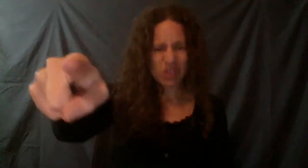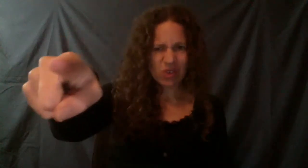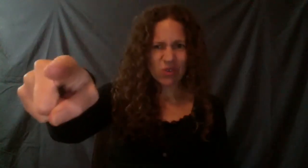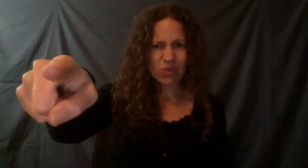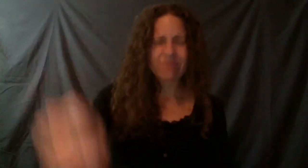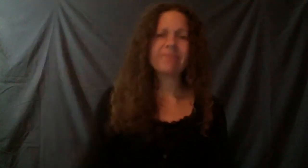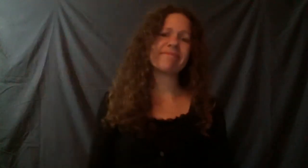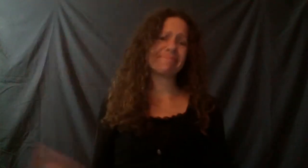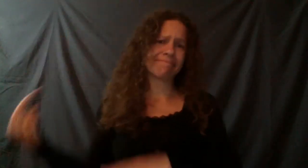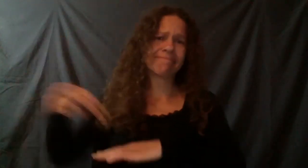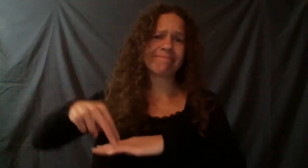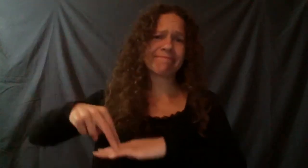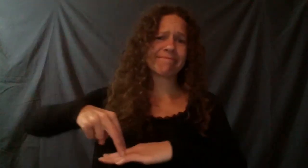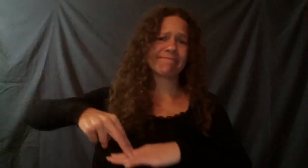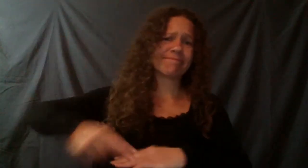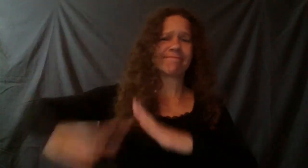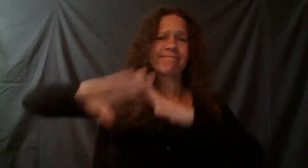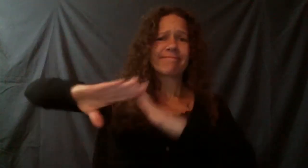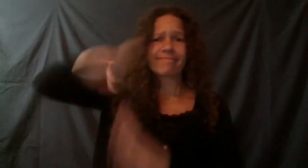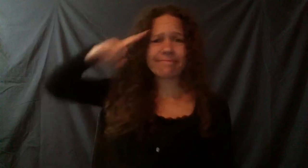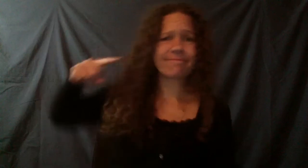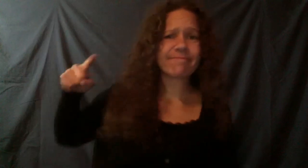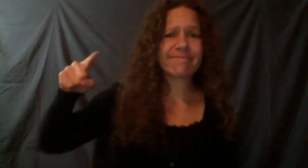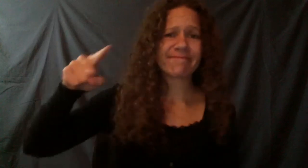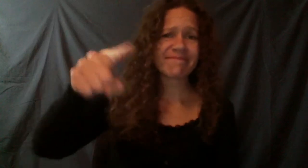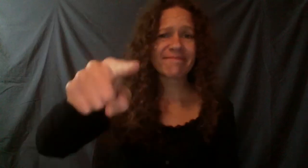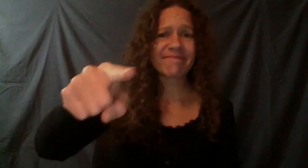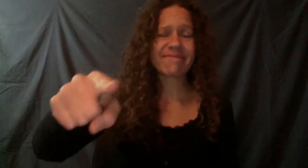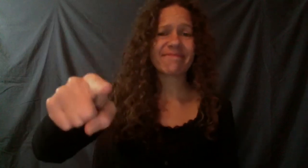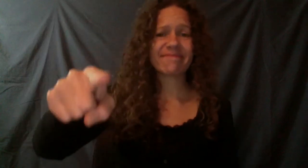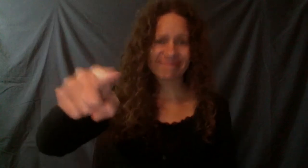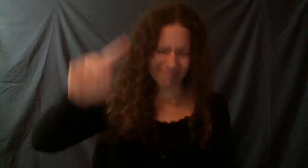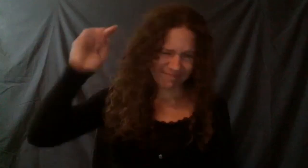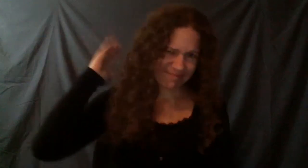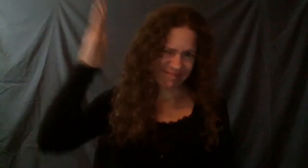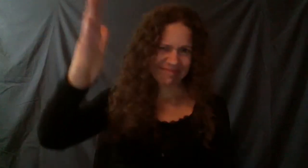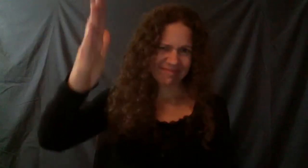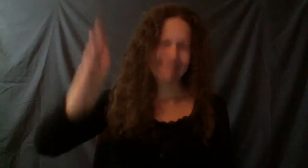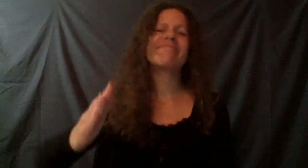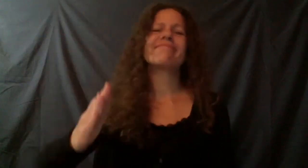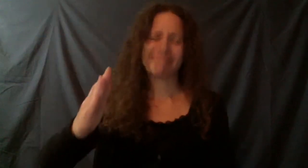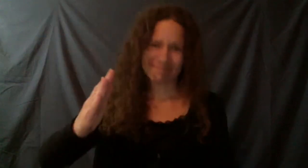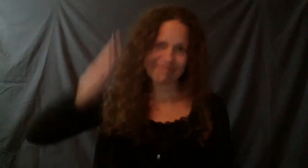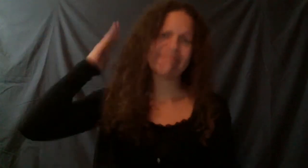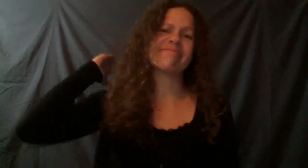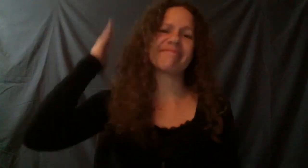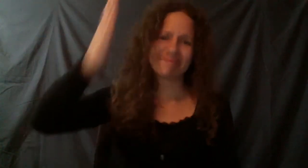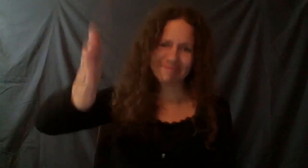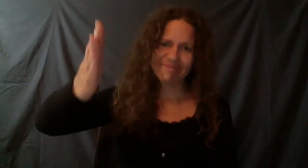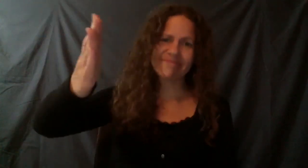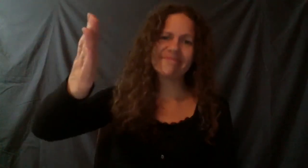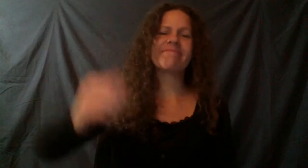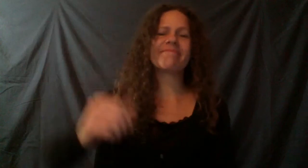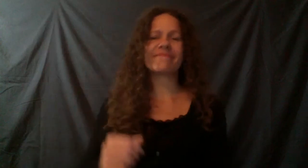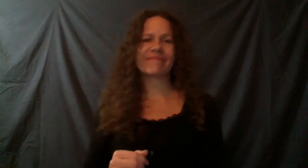you. And I stand up for you. Yes, I will. Yes, I will.